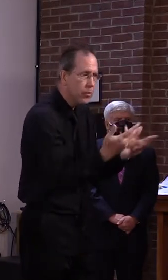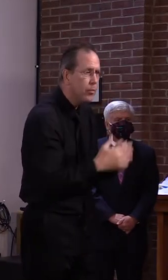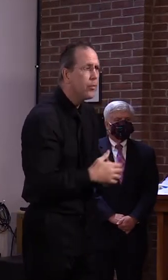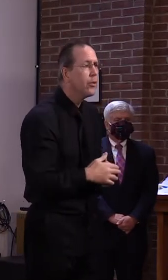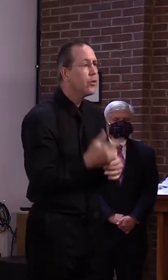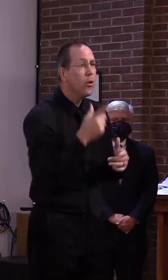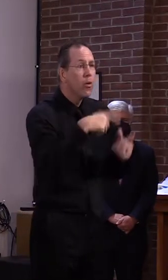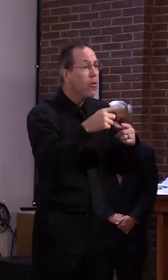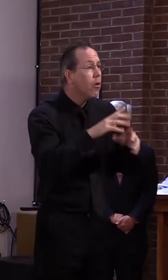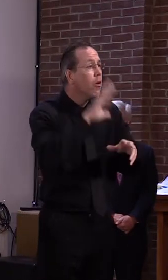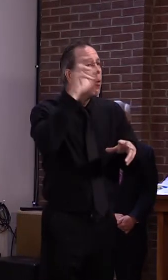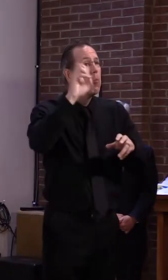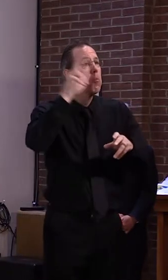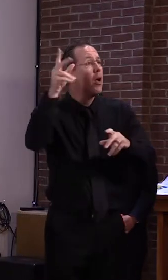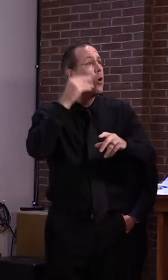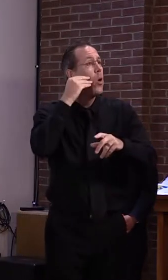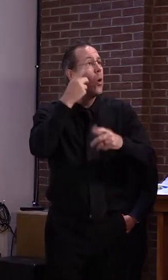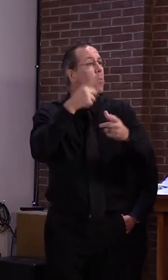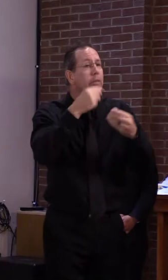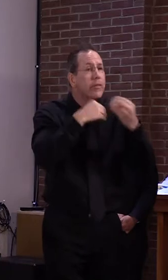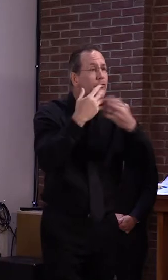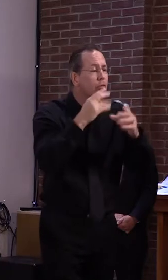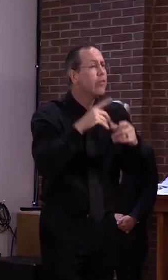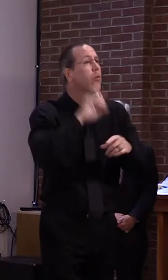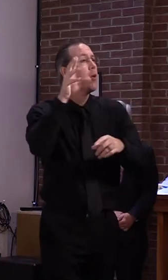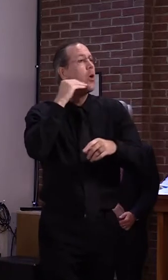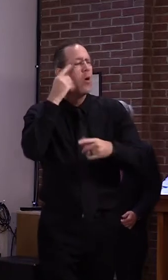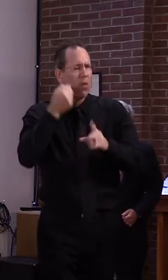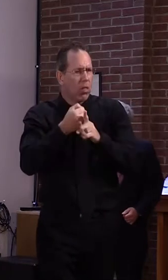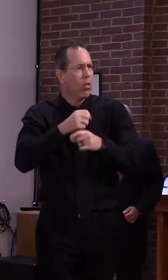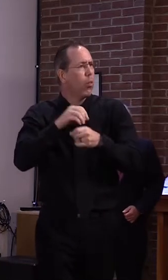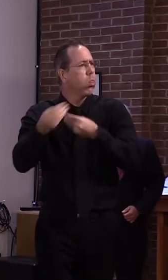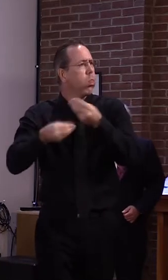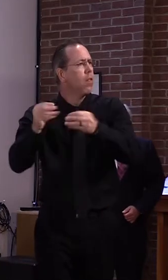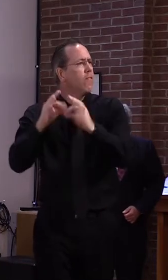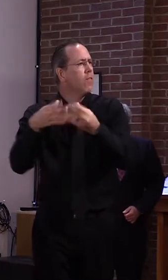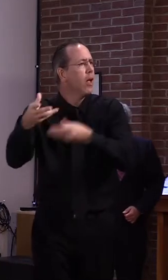So it's just a good idea, and it's proved itself to be essential.